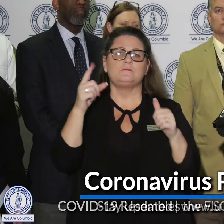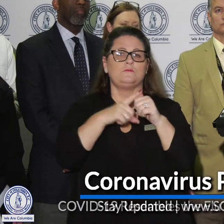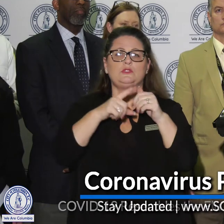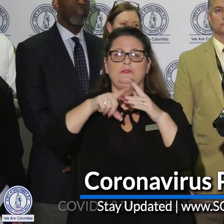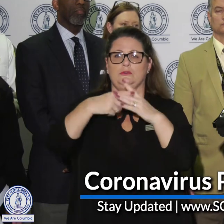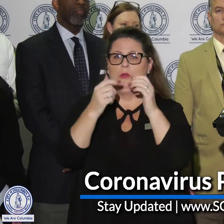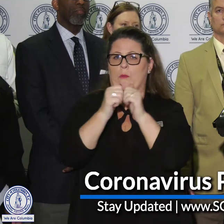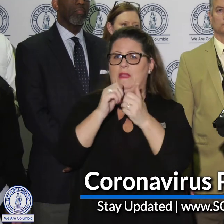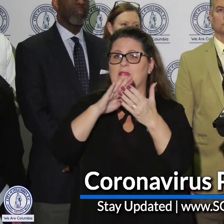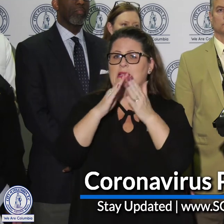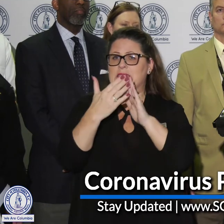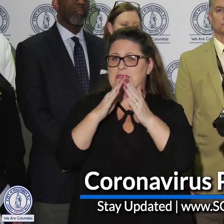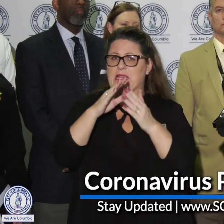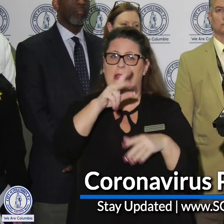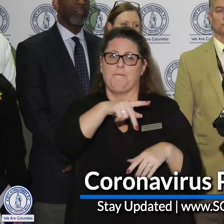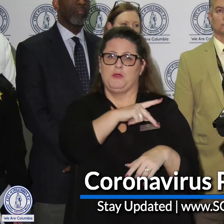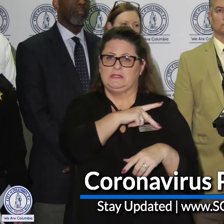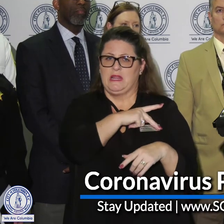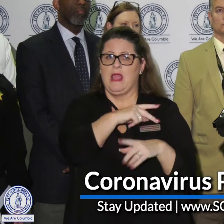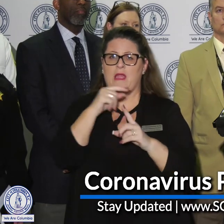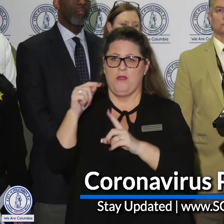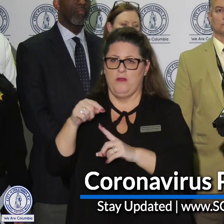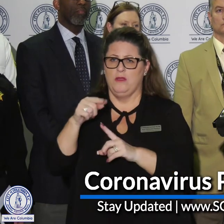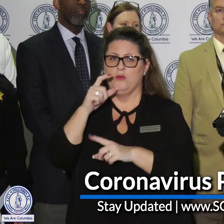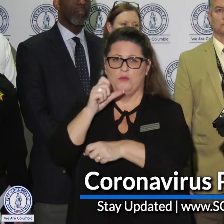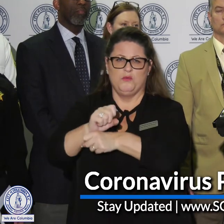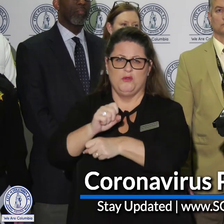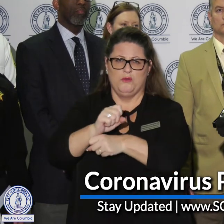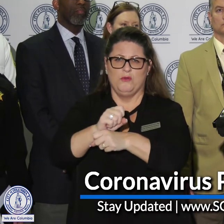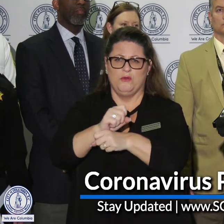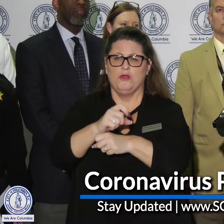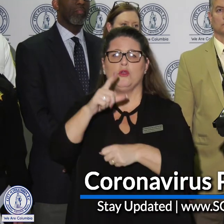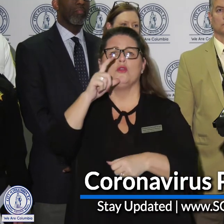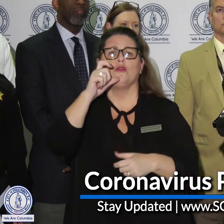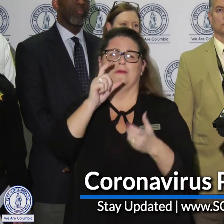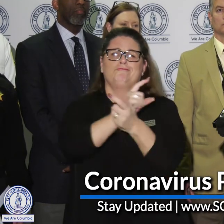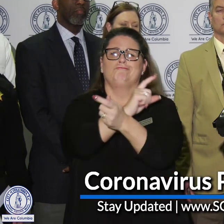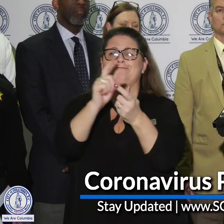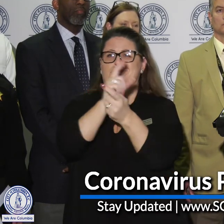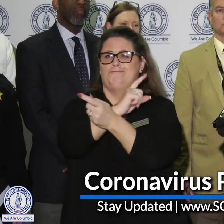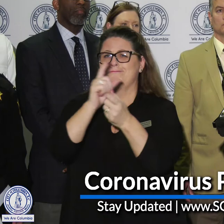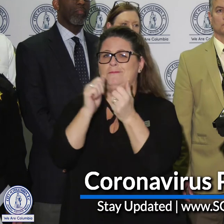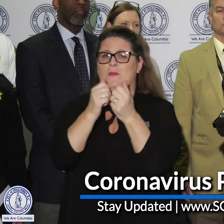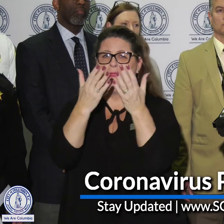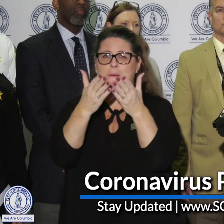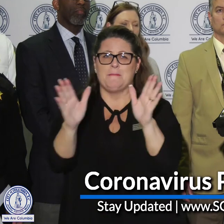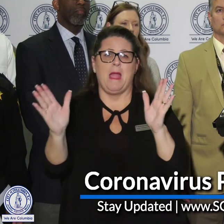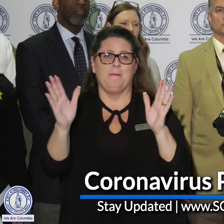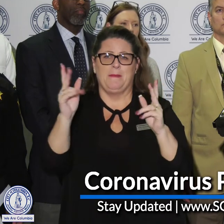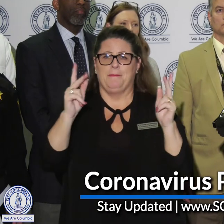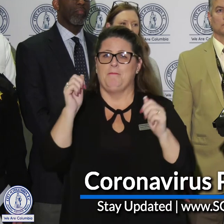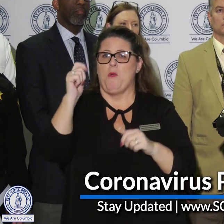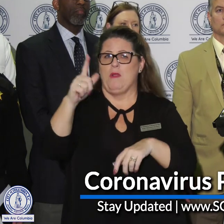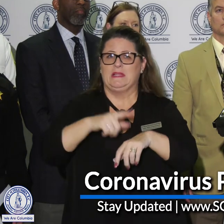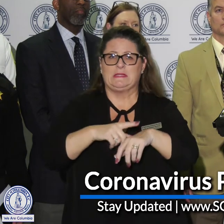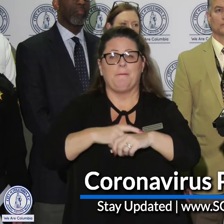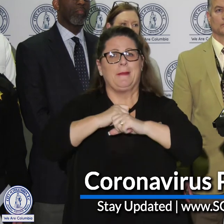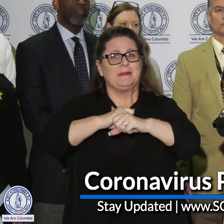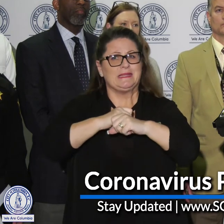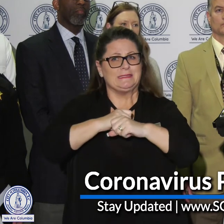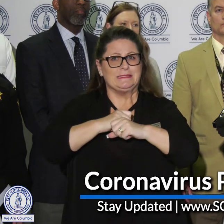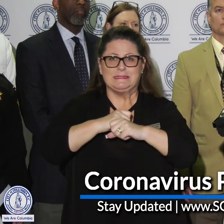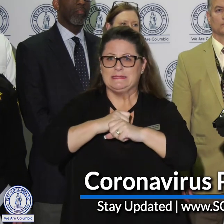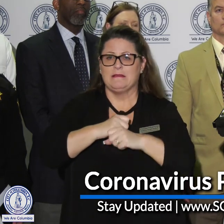personnel that are particularly engaged with the public on a daily basis for their protection, because they're not able to, you